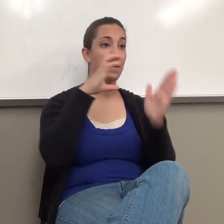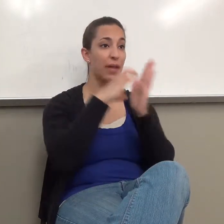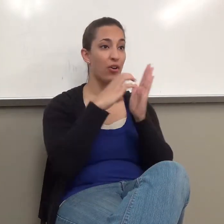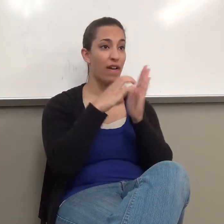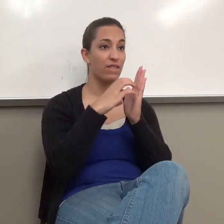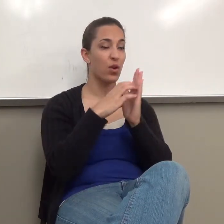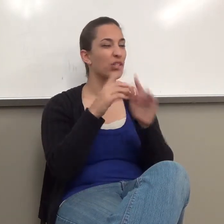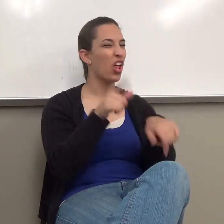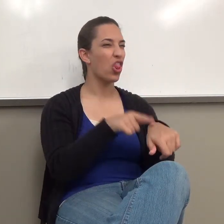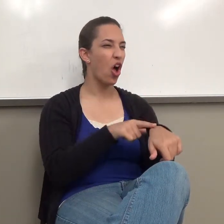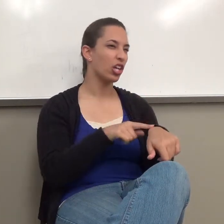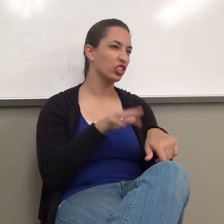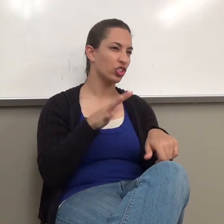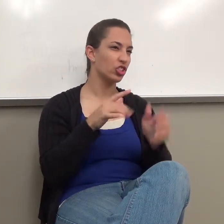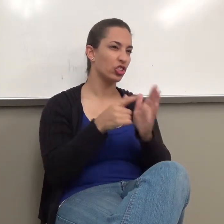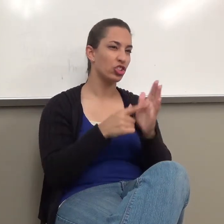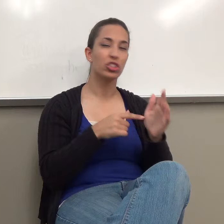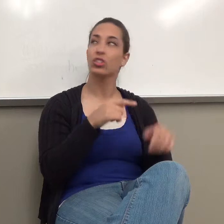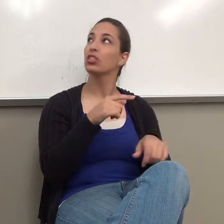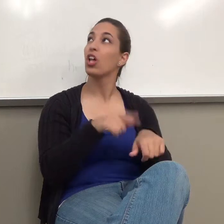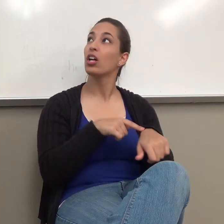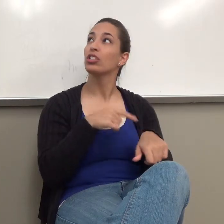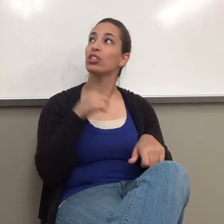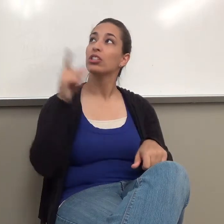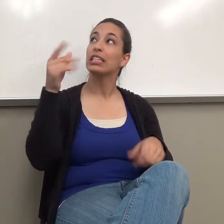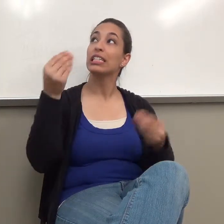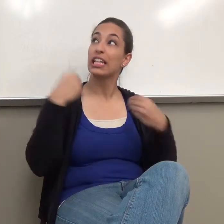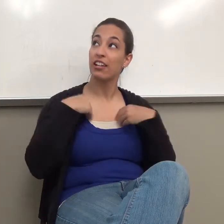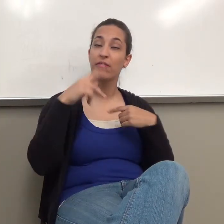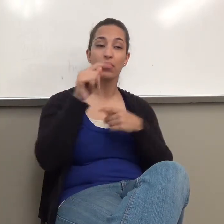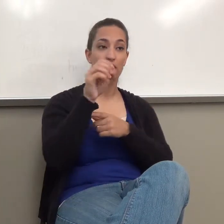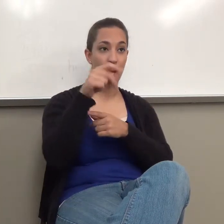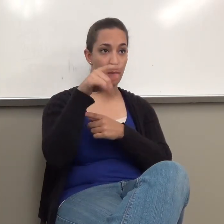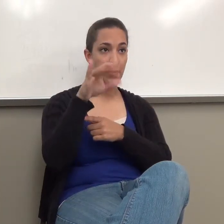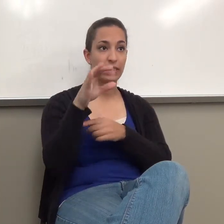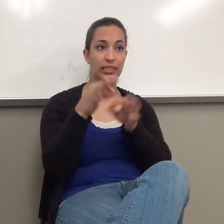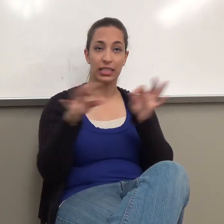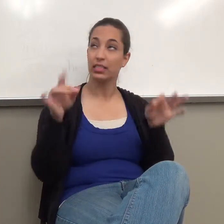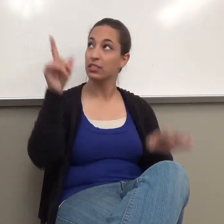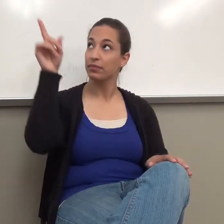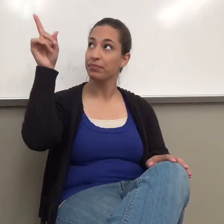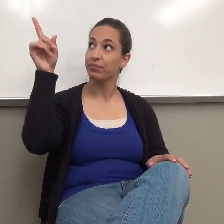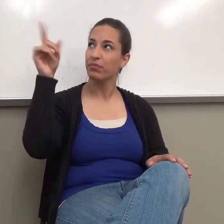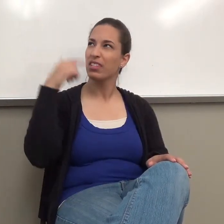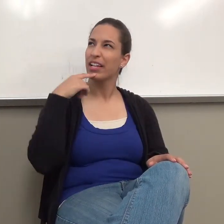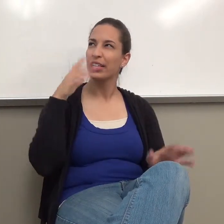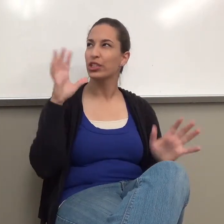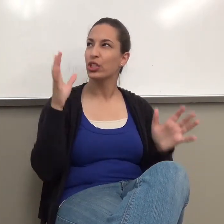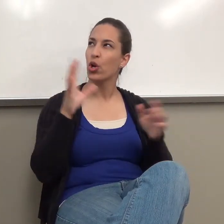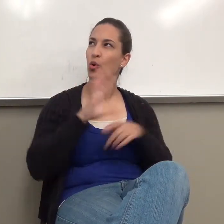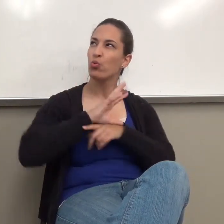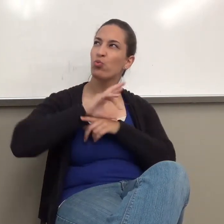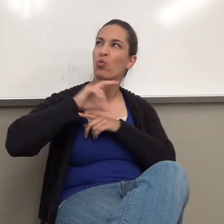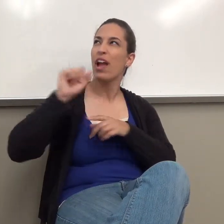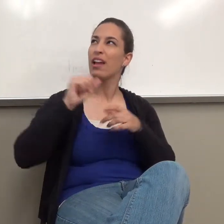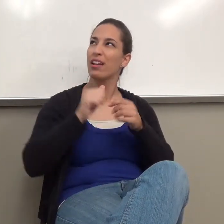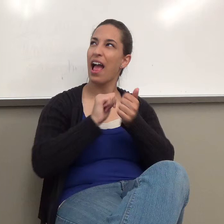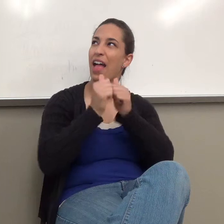you, and they gave you the topic sentence here. Great athletes do not reach the top by